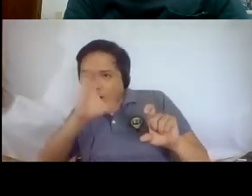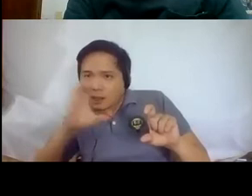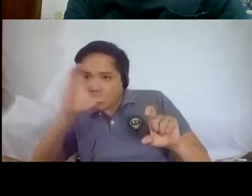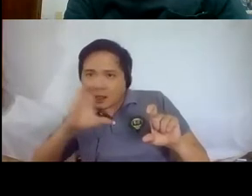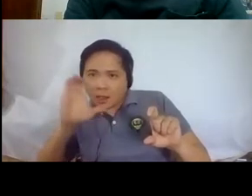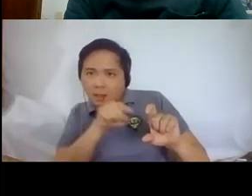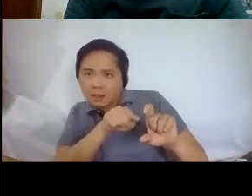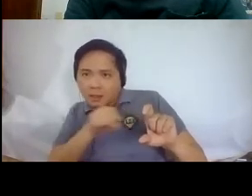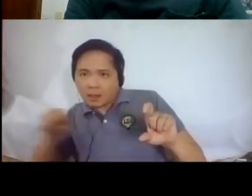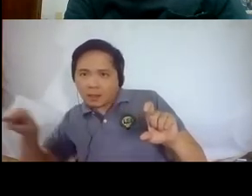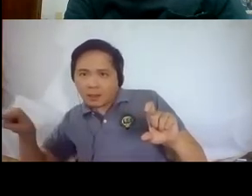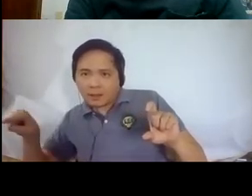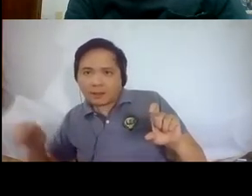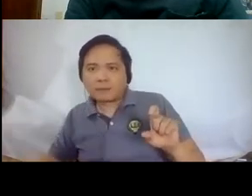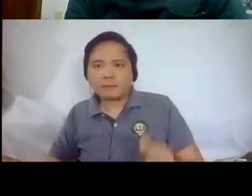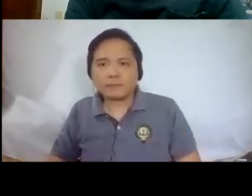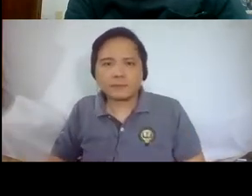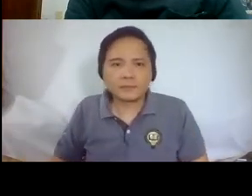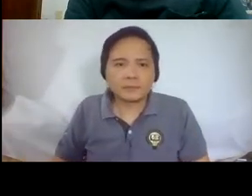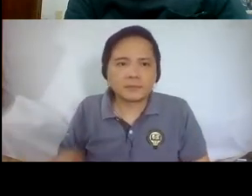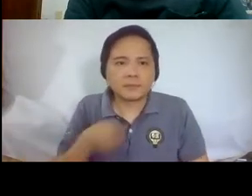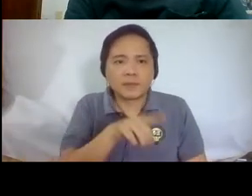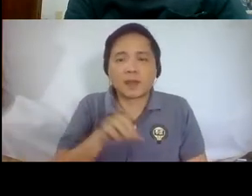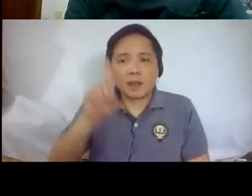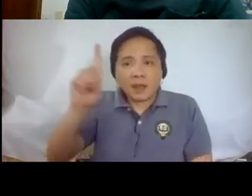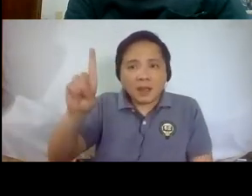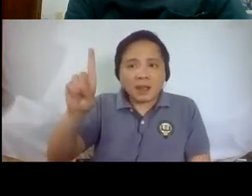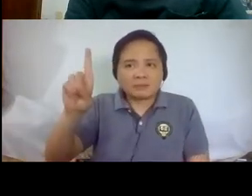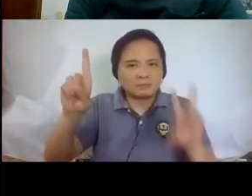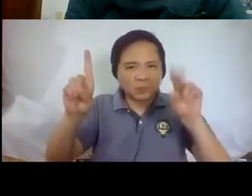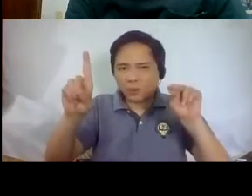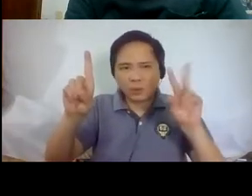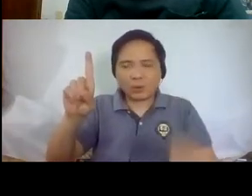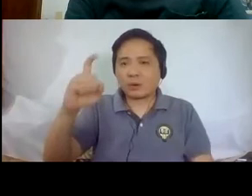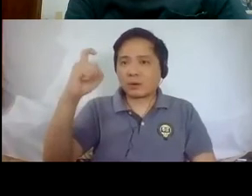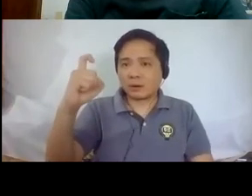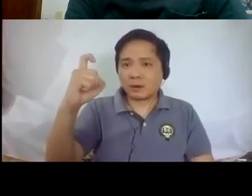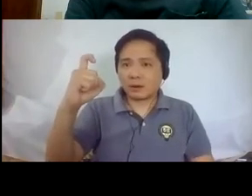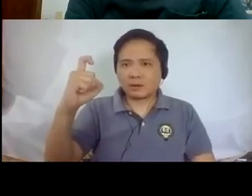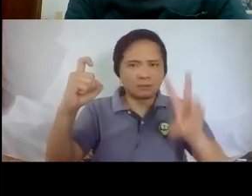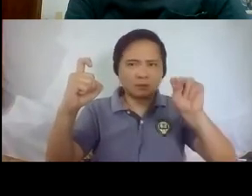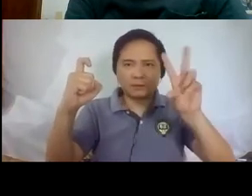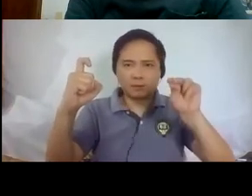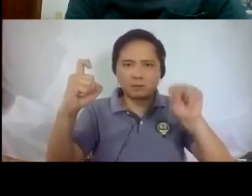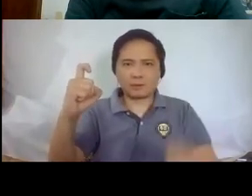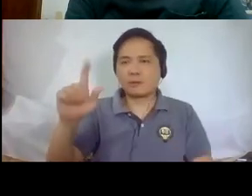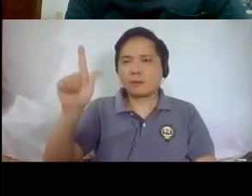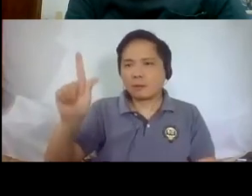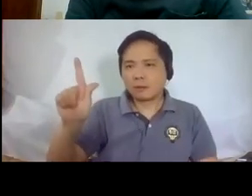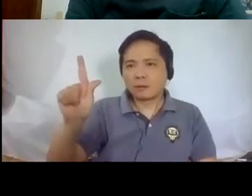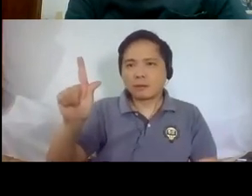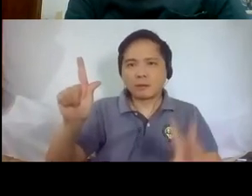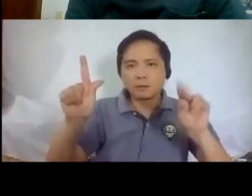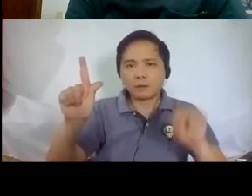this hand shape? No. This hand shape? No. This hand shape? No.